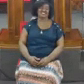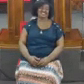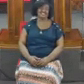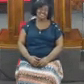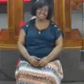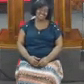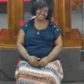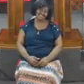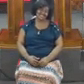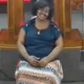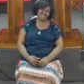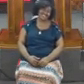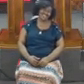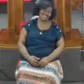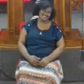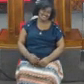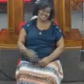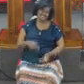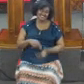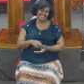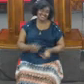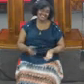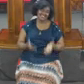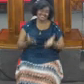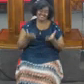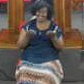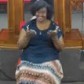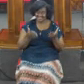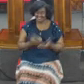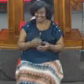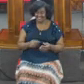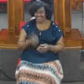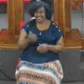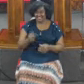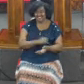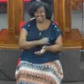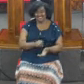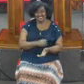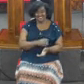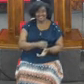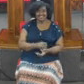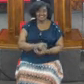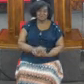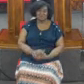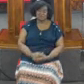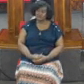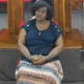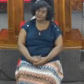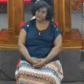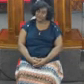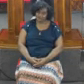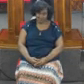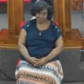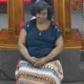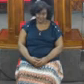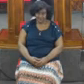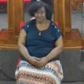Once again, we're going to take another song. The song we're going to take is